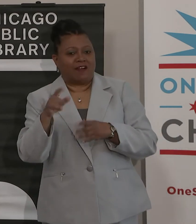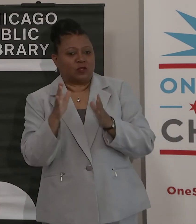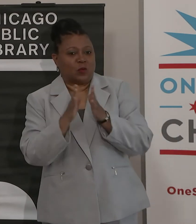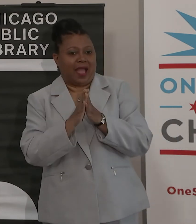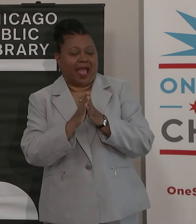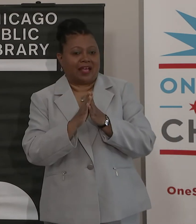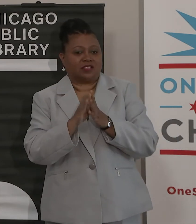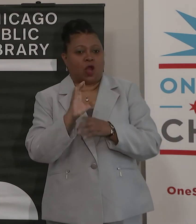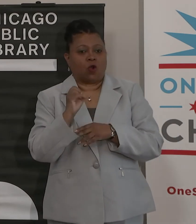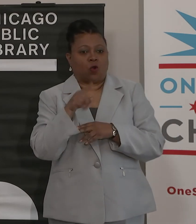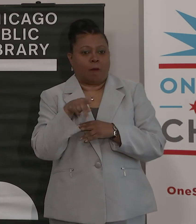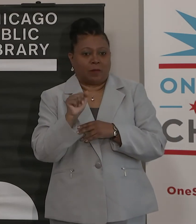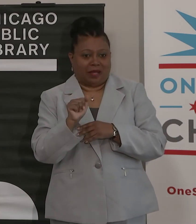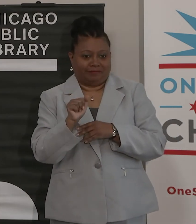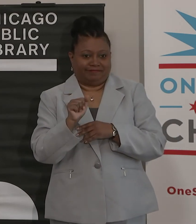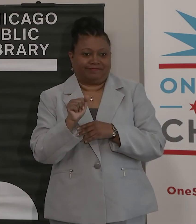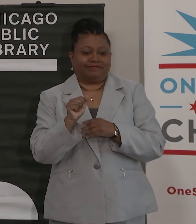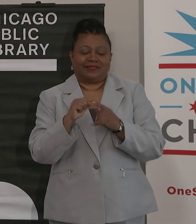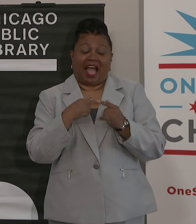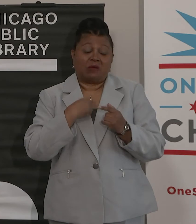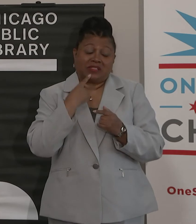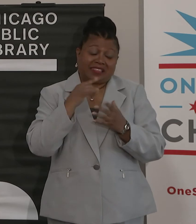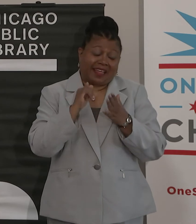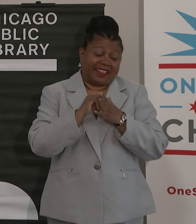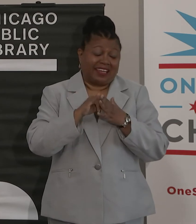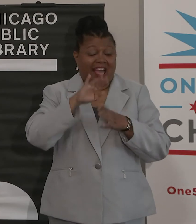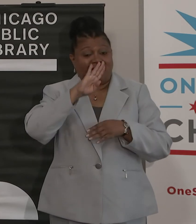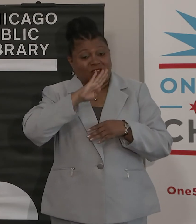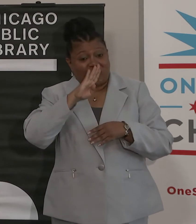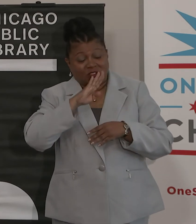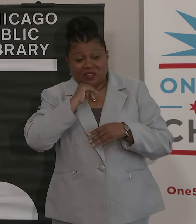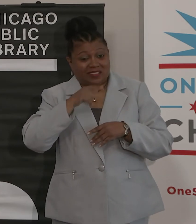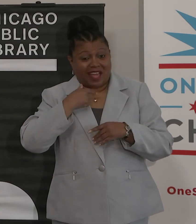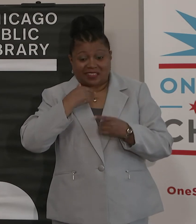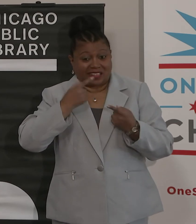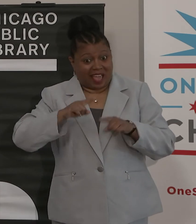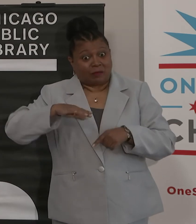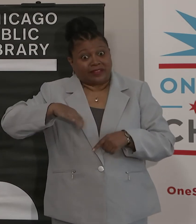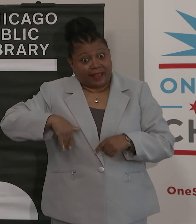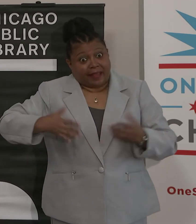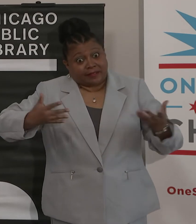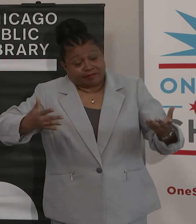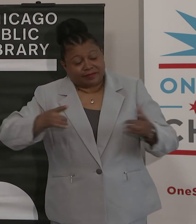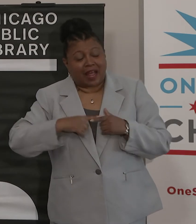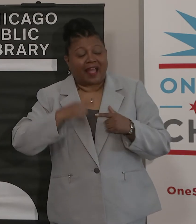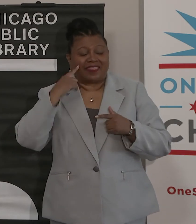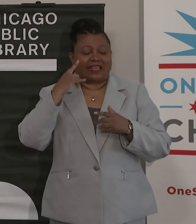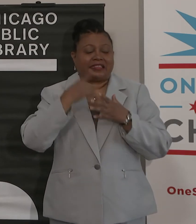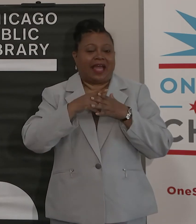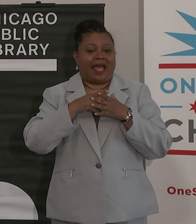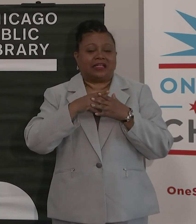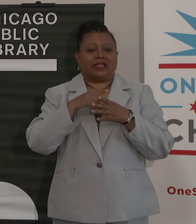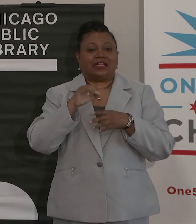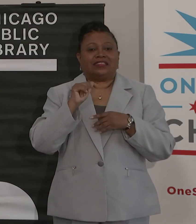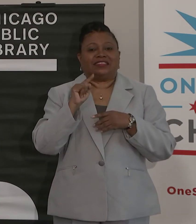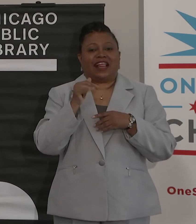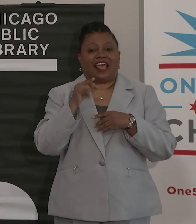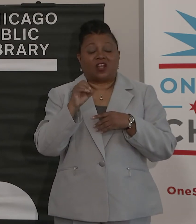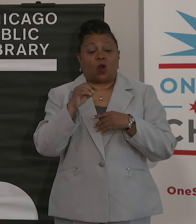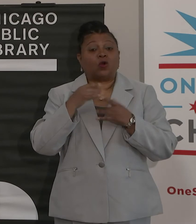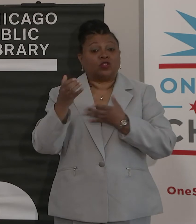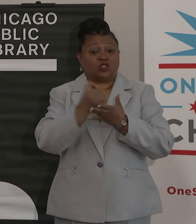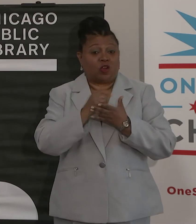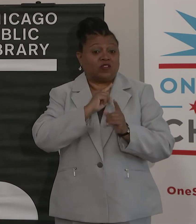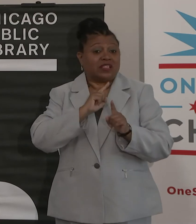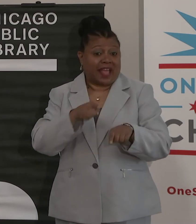ask of COPA. I will say that I'm frustrated that it hasn't happened yet. I think that Ms. Toledo deserves